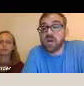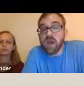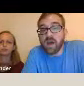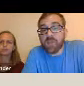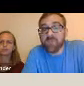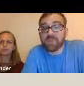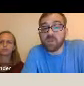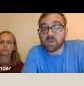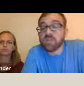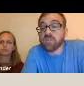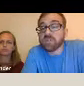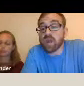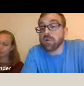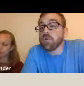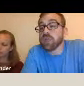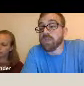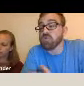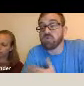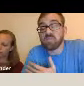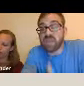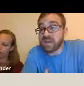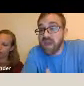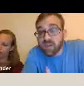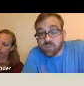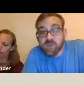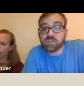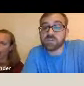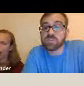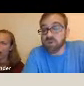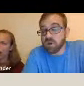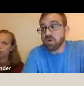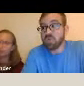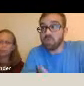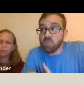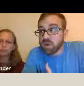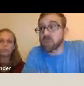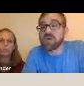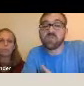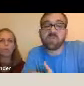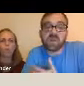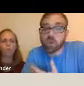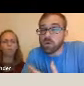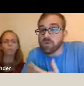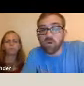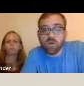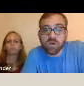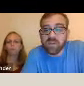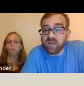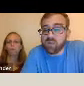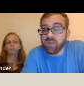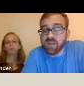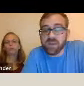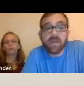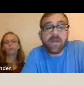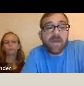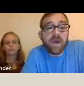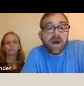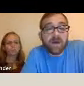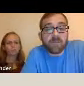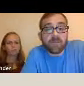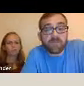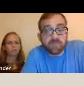the leader of that program, just beginning to ask questions, you know, what can we expect going forward and that sort of thing.